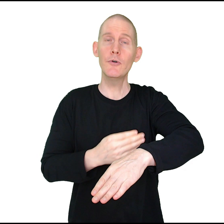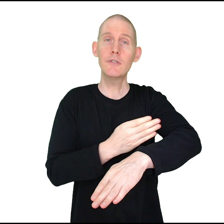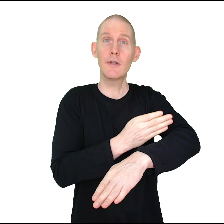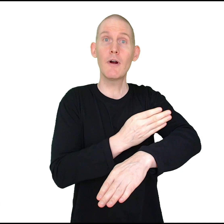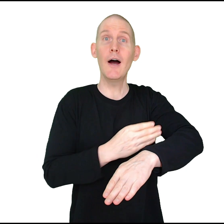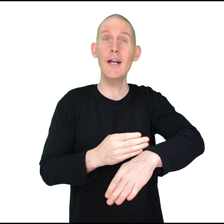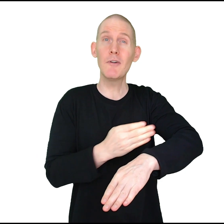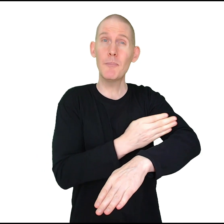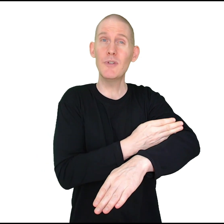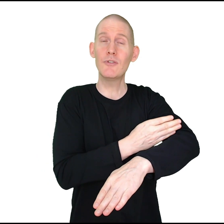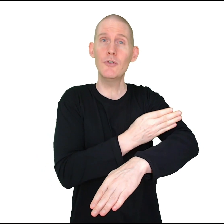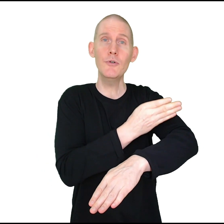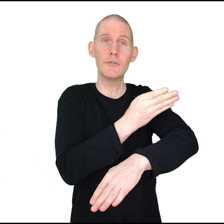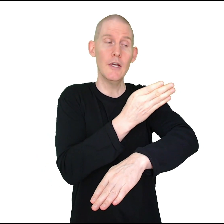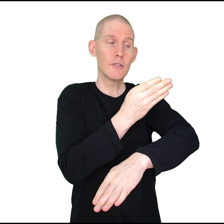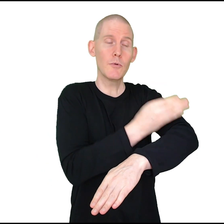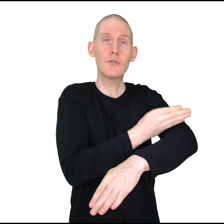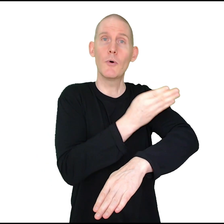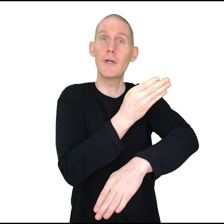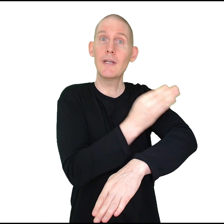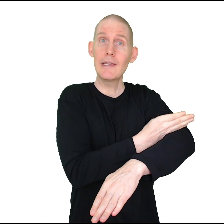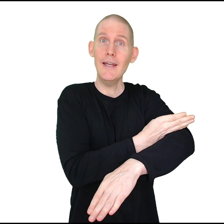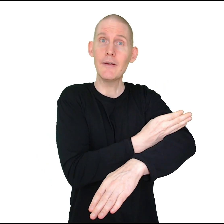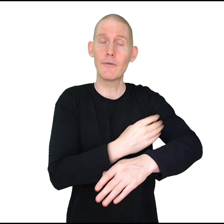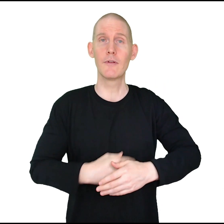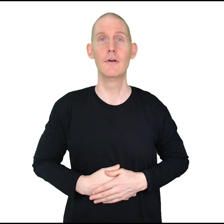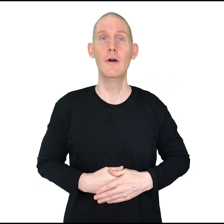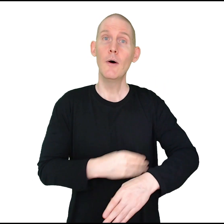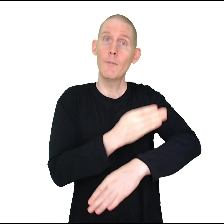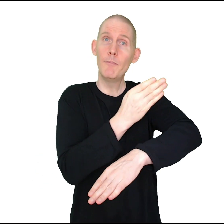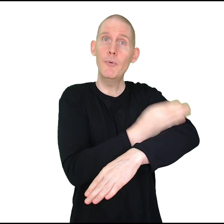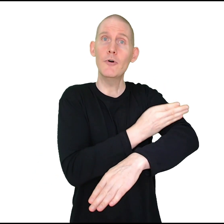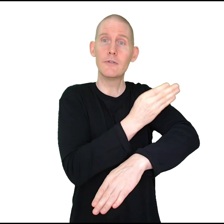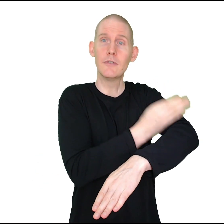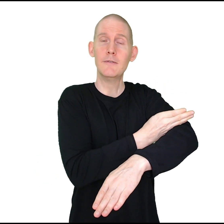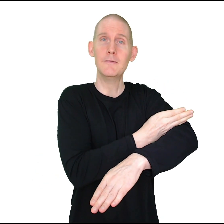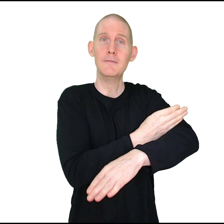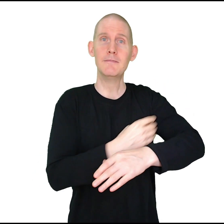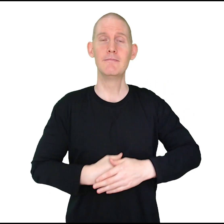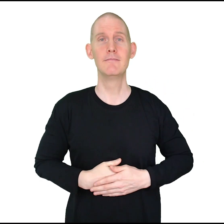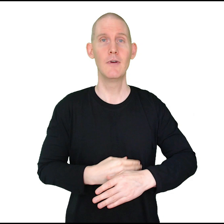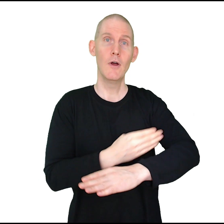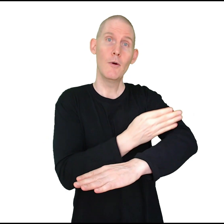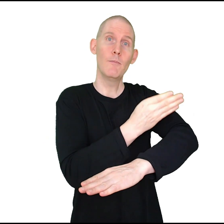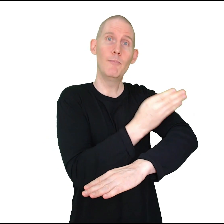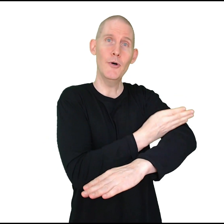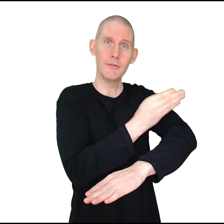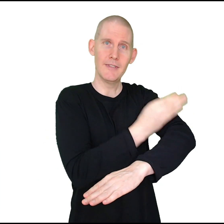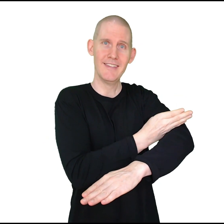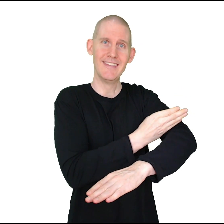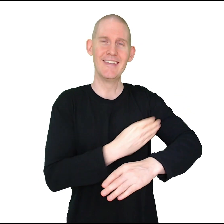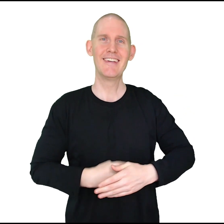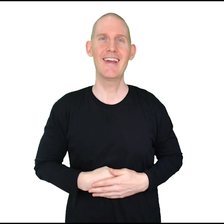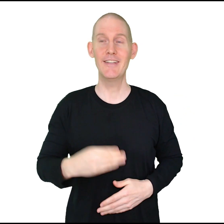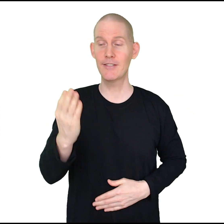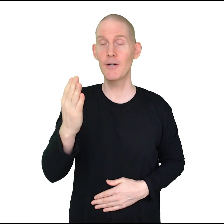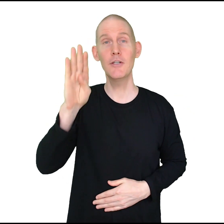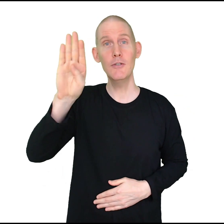they're higher up than shoes. So we're showing the length. Boots. Boots. And it's still going to use that